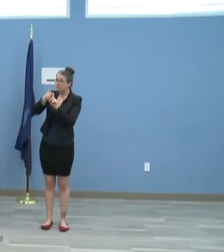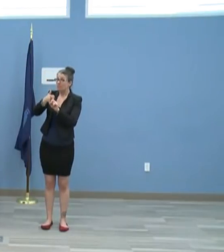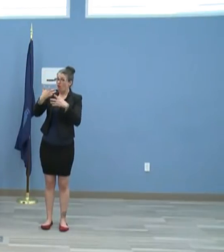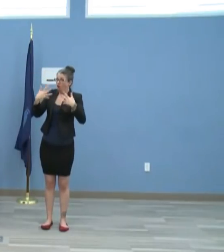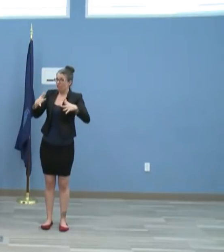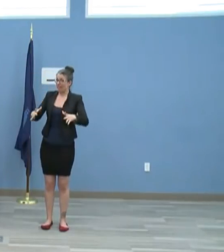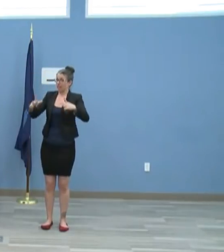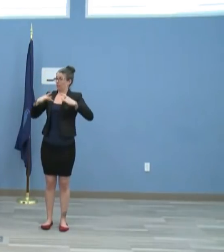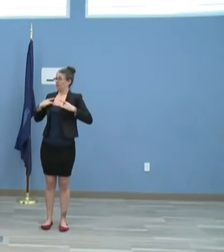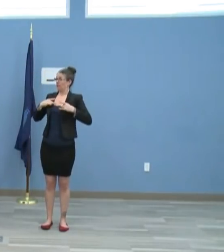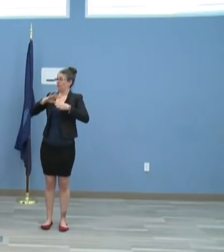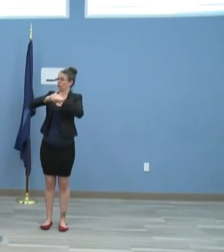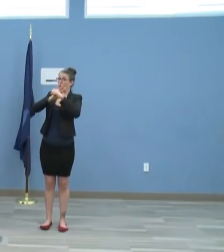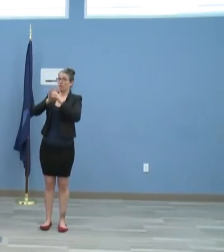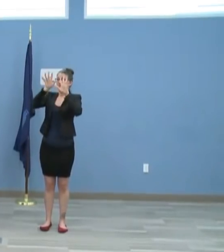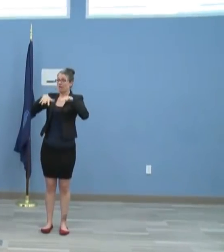be tested?